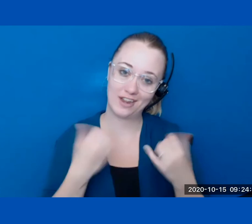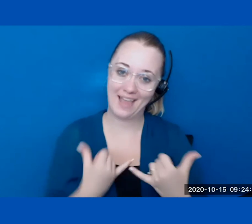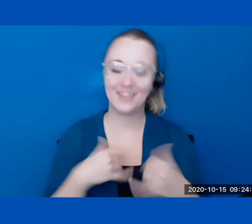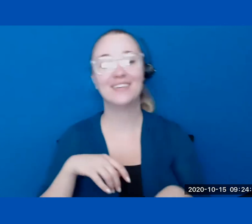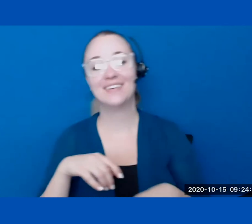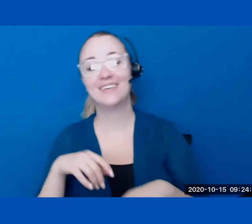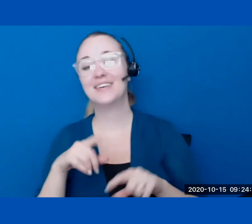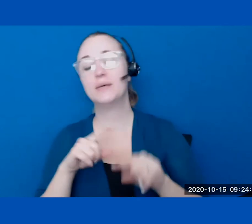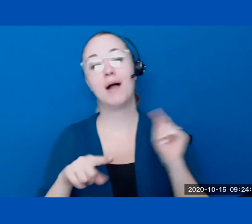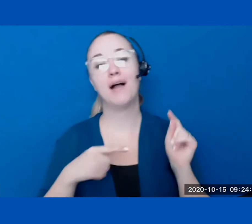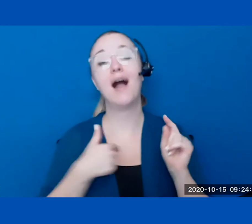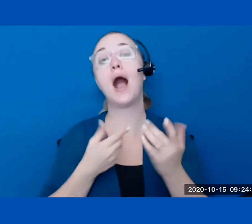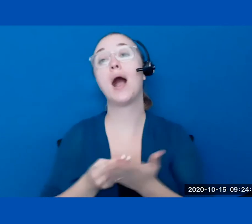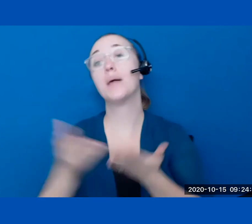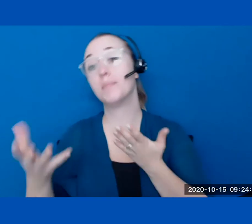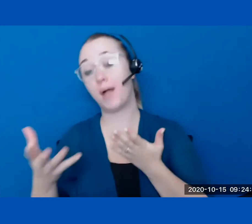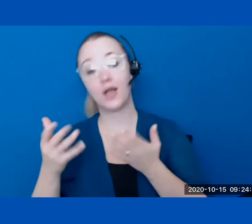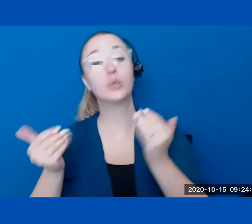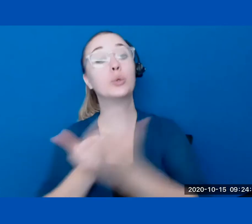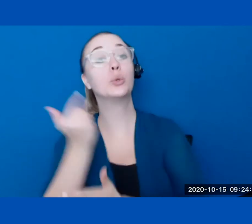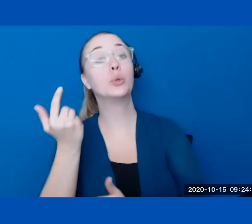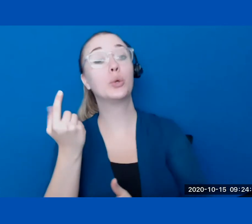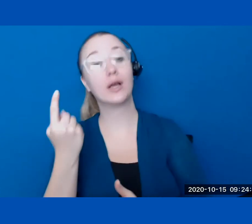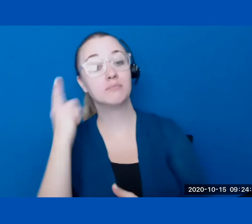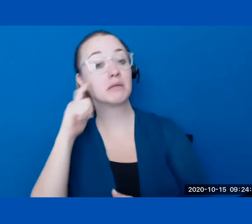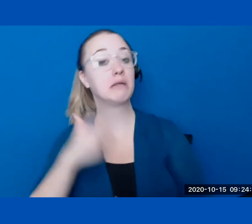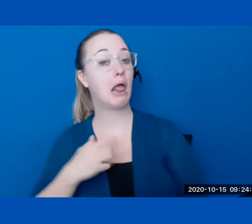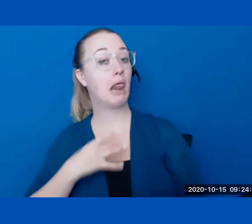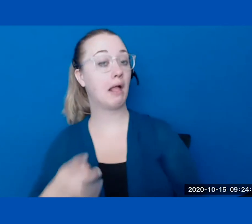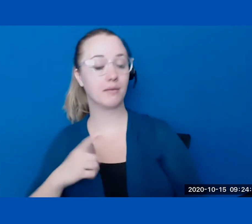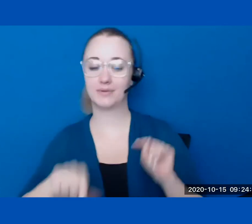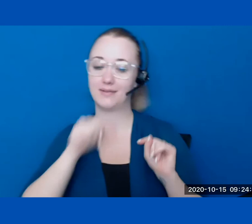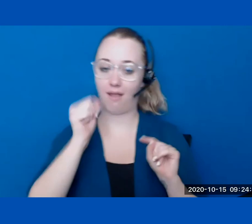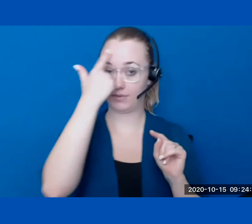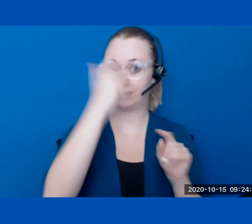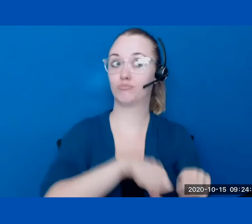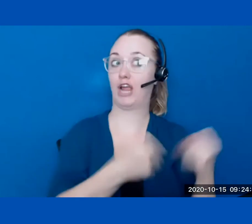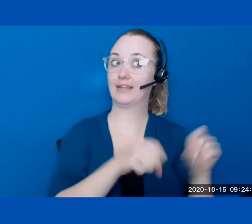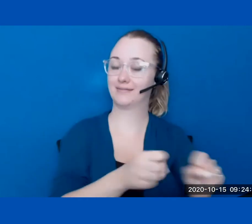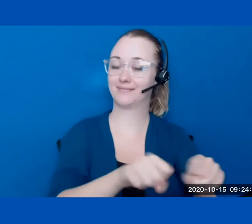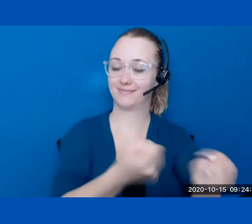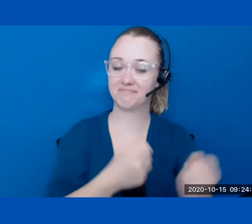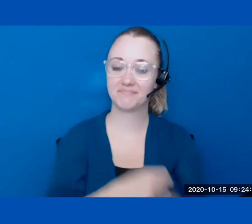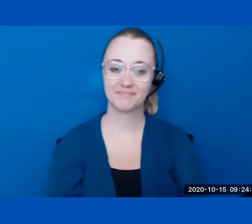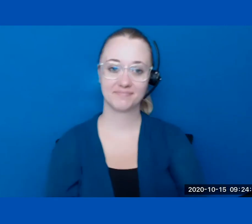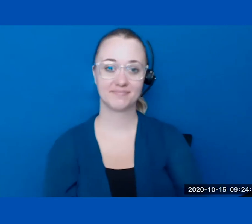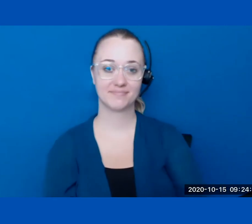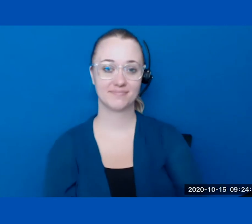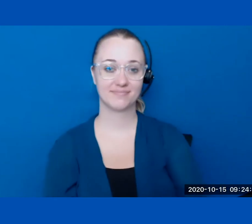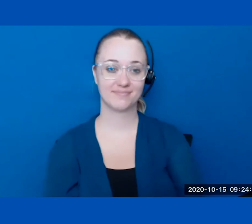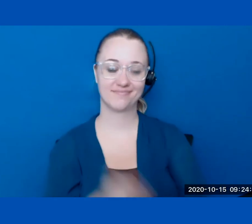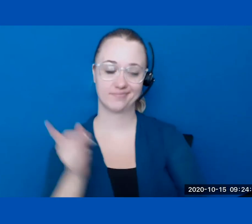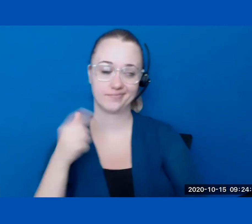but not due to breakage as much. I constantly keep growing out of all my